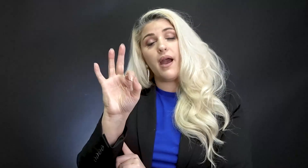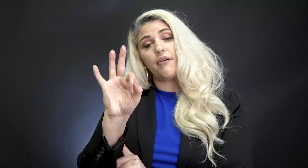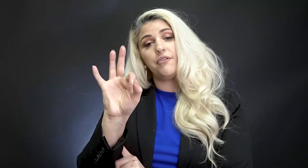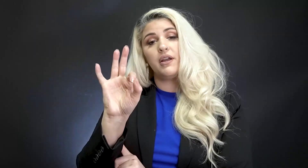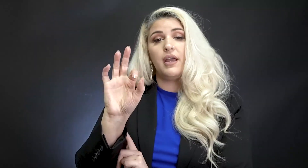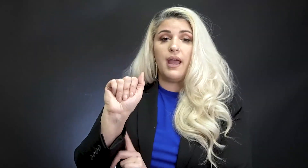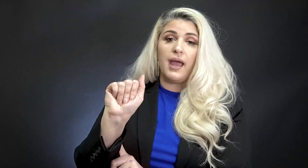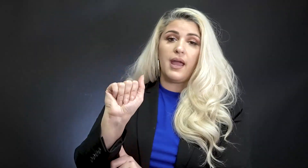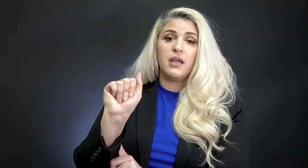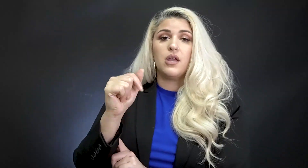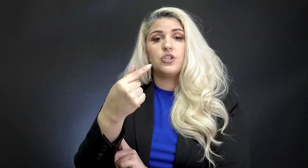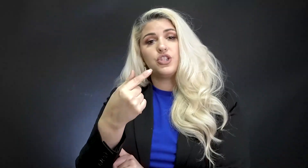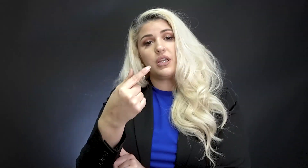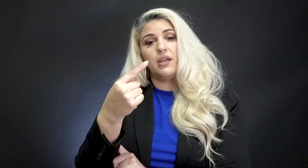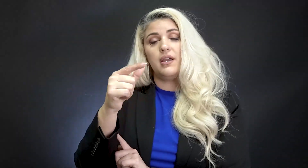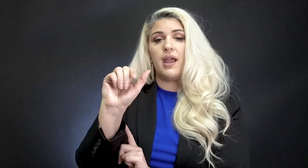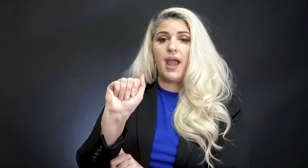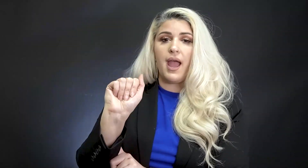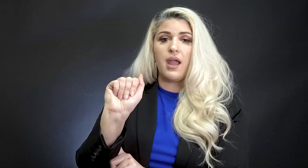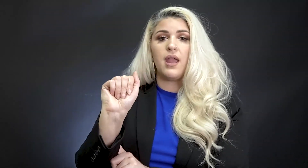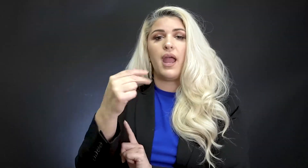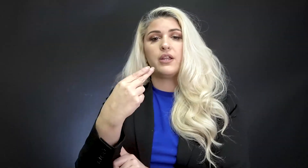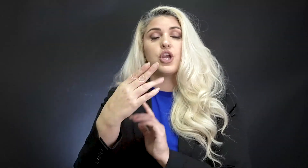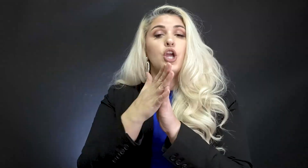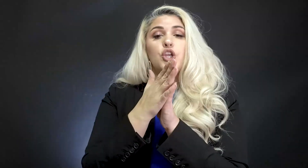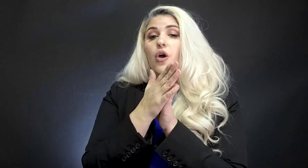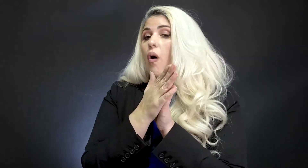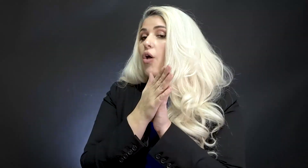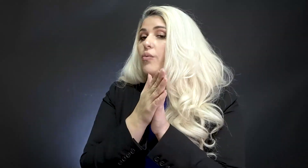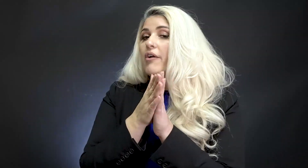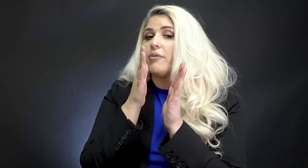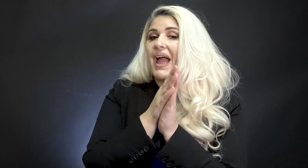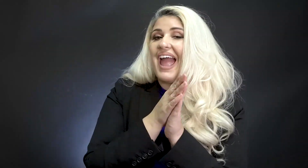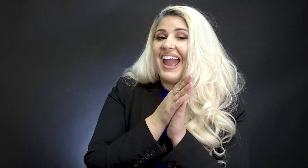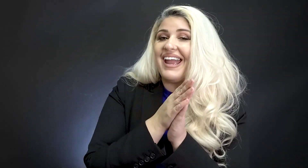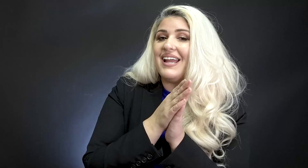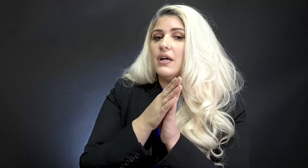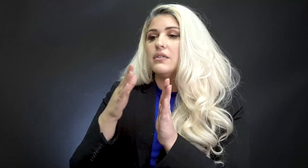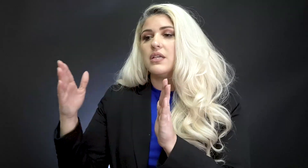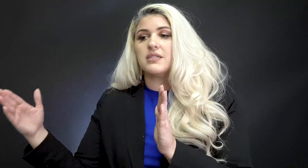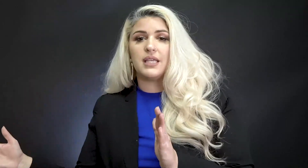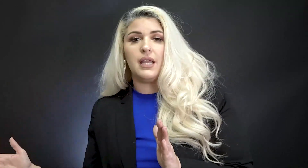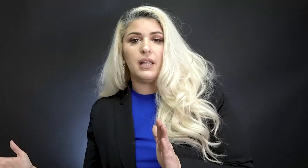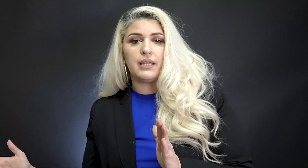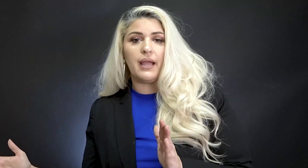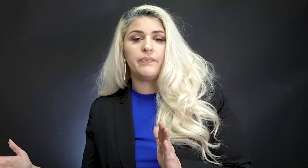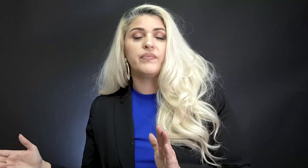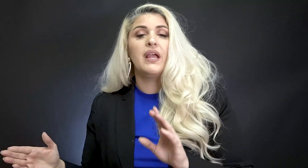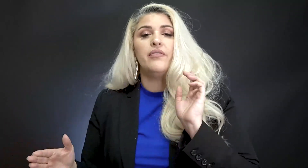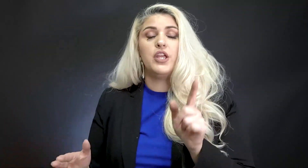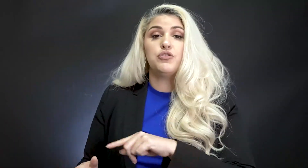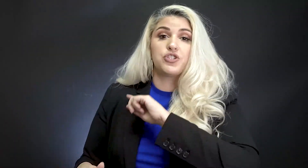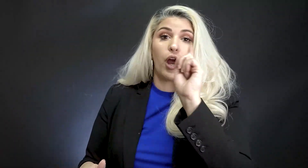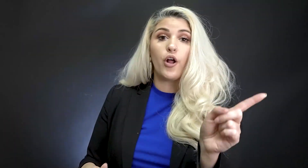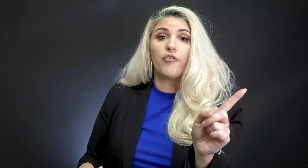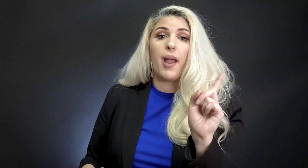F, A, G, A, H. You go all the way from A to Z like that. Then you start over at